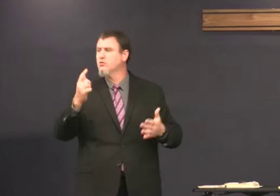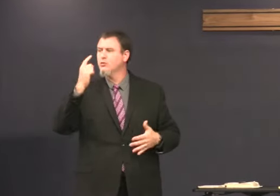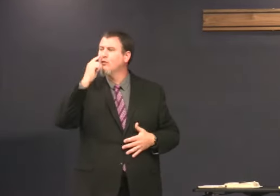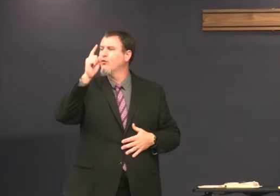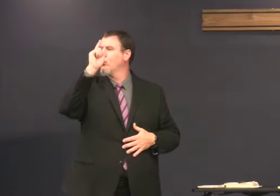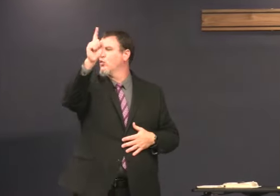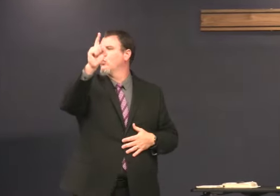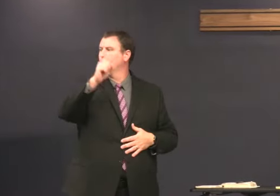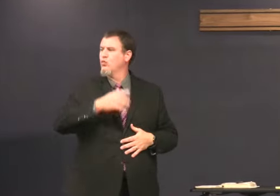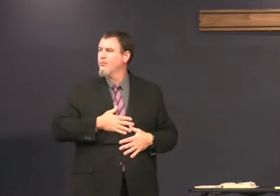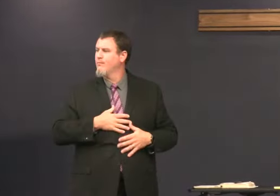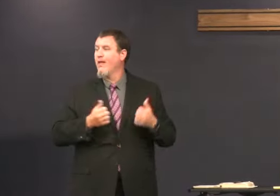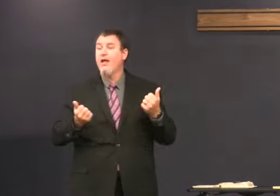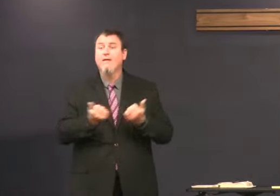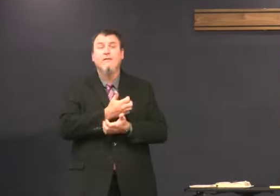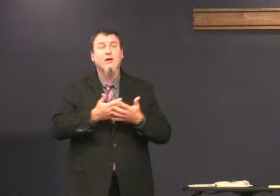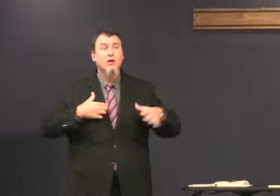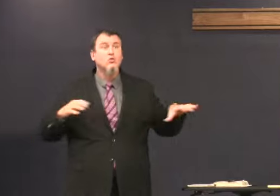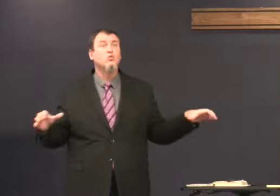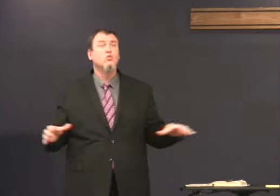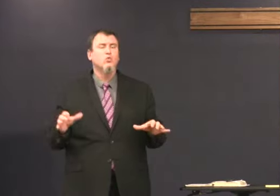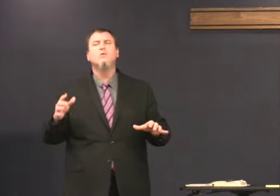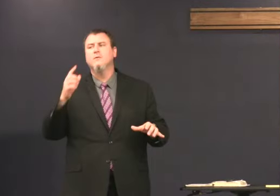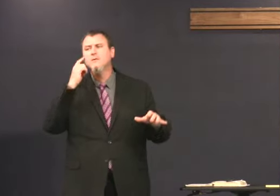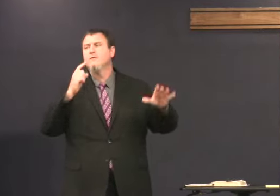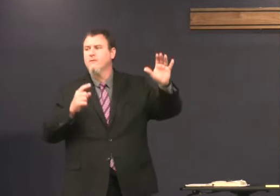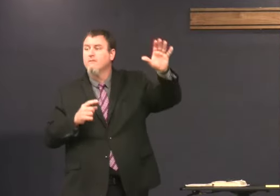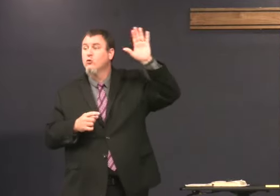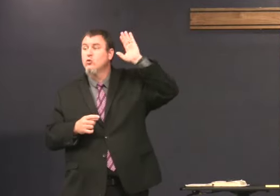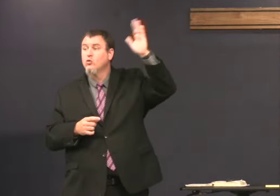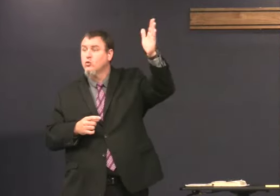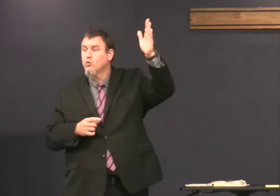And your action is to serve you, Lord.